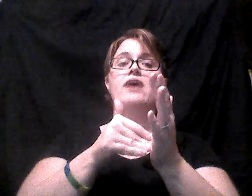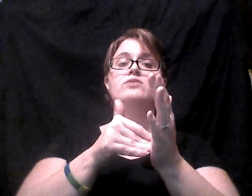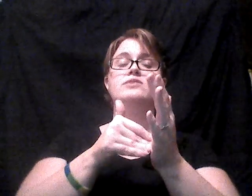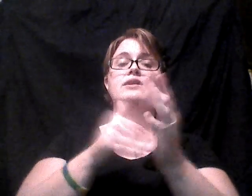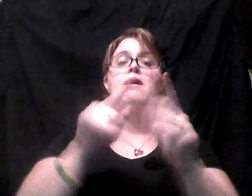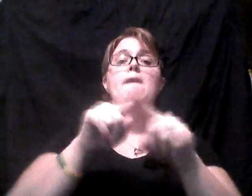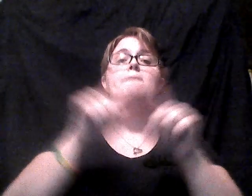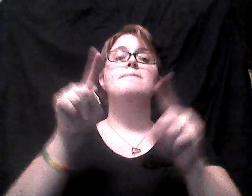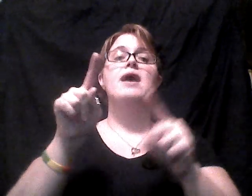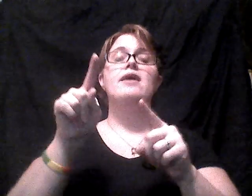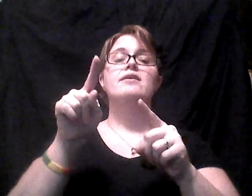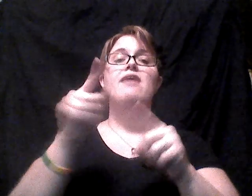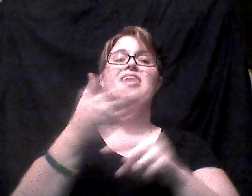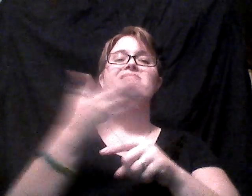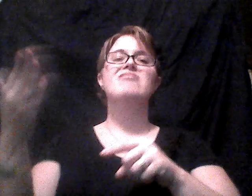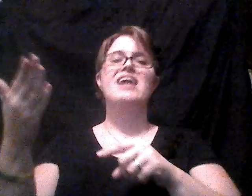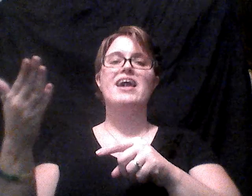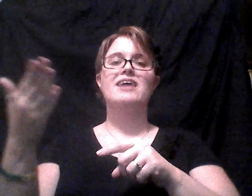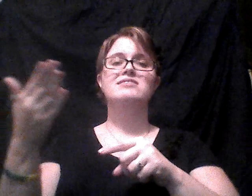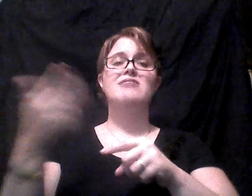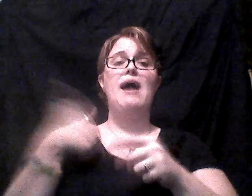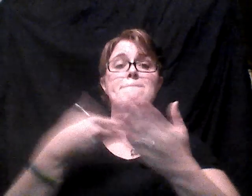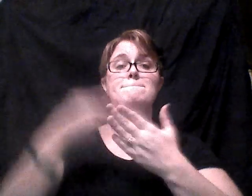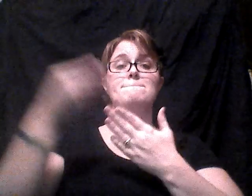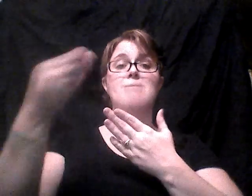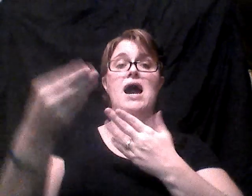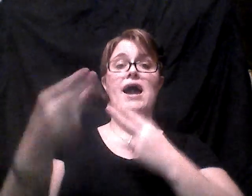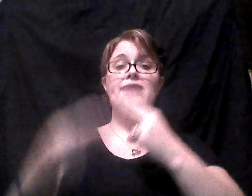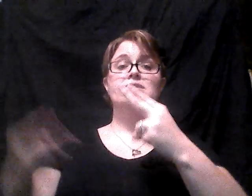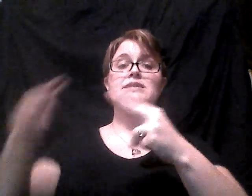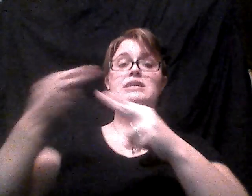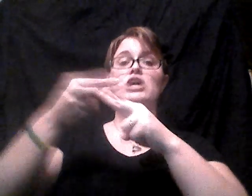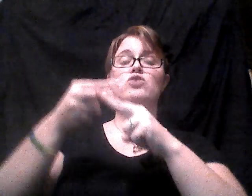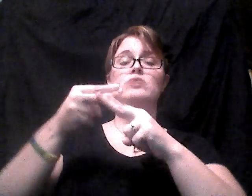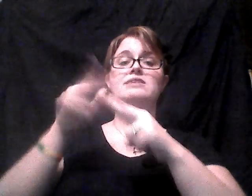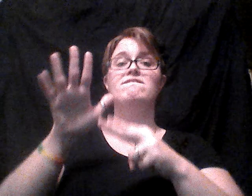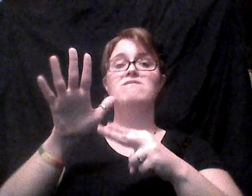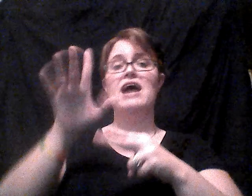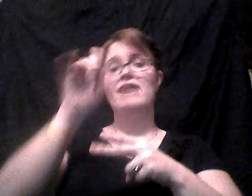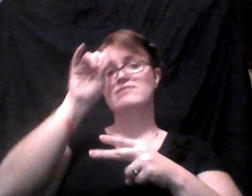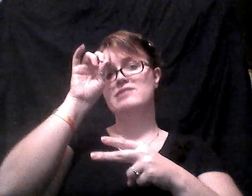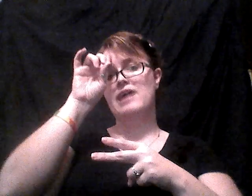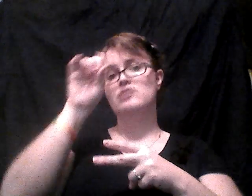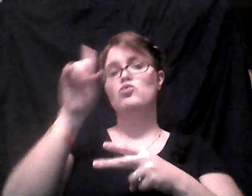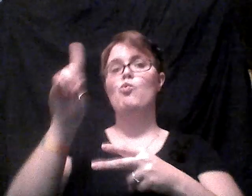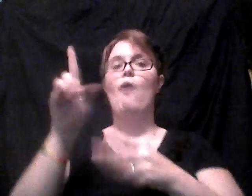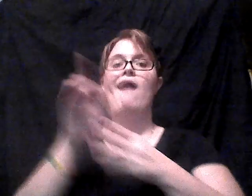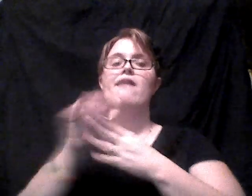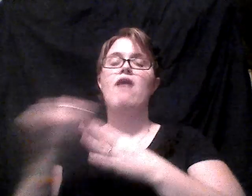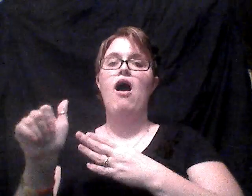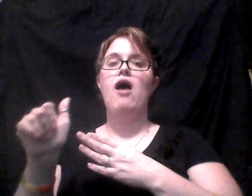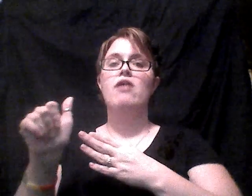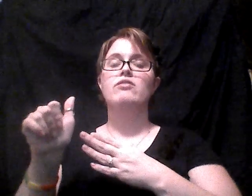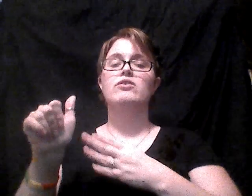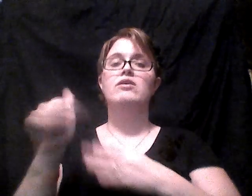it's going up $1. And eventually what I have to do if I have stagnant wages is I have to cut back on my spending. I can't afford things I used to be